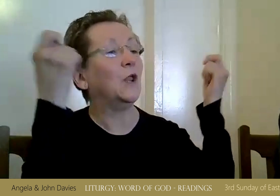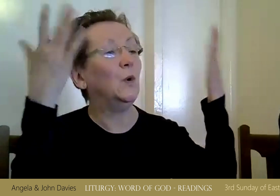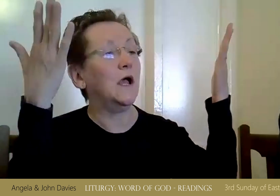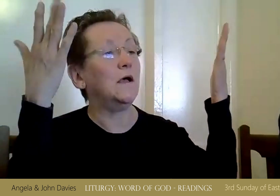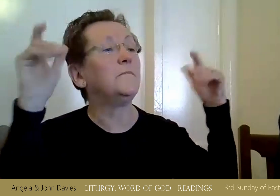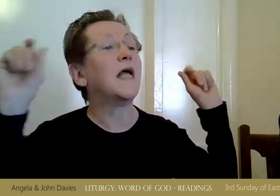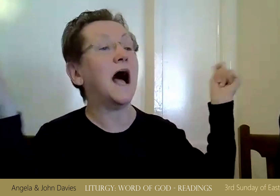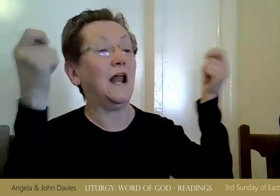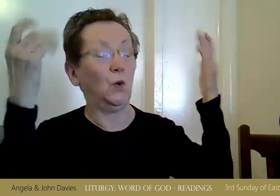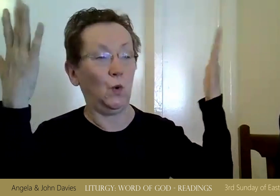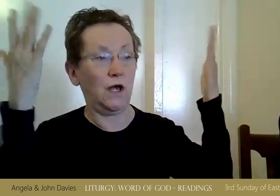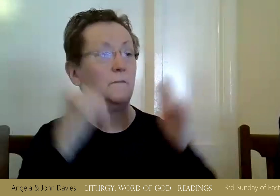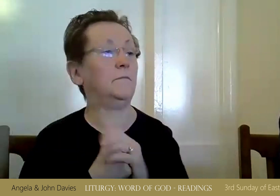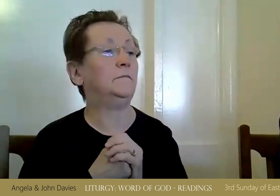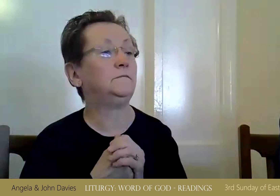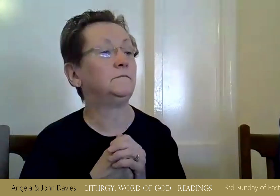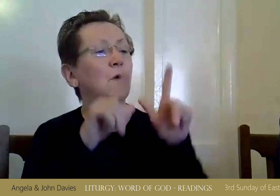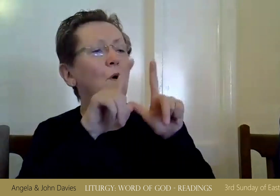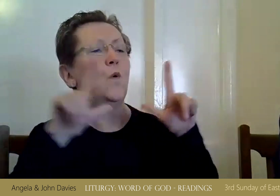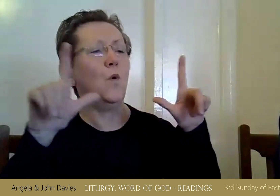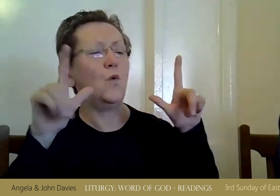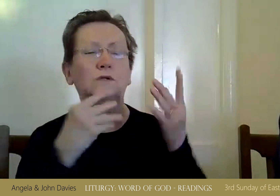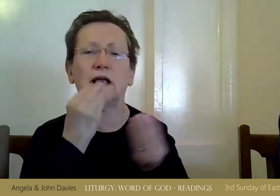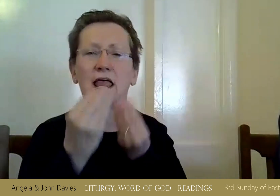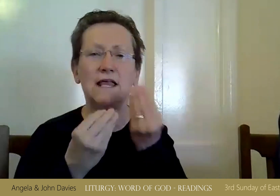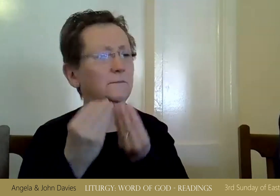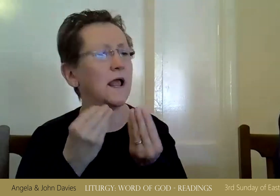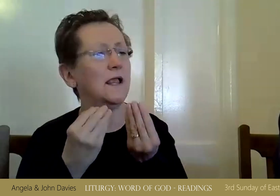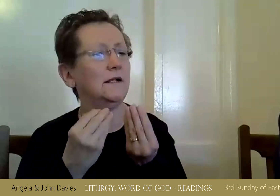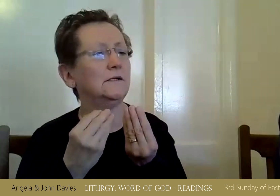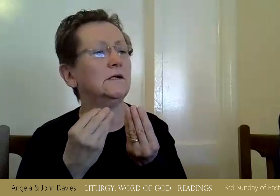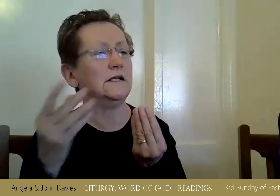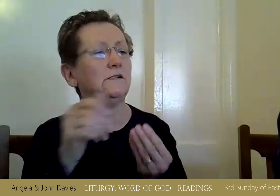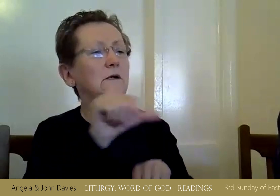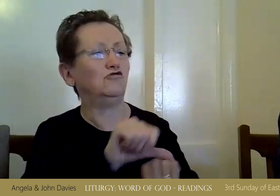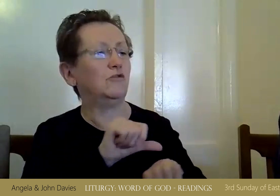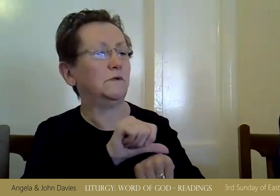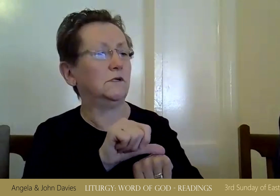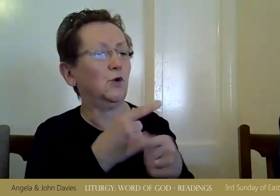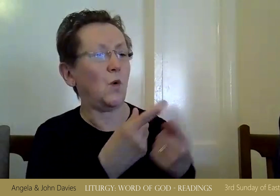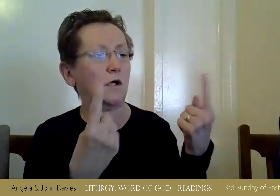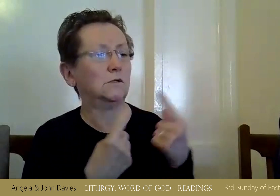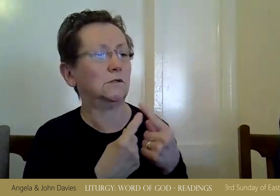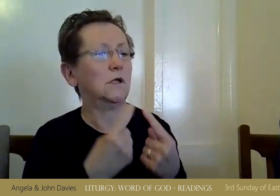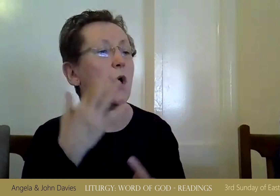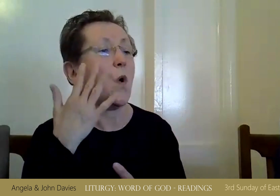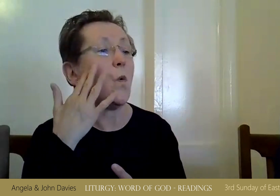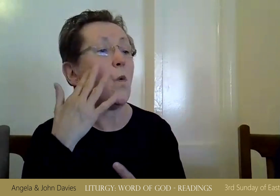Alleluia, alleluia. Lord, explain the scriptures to us. When you